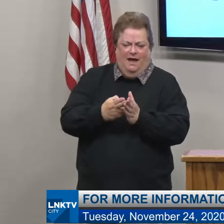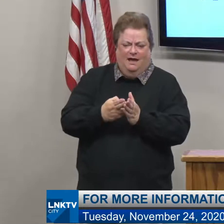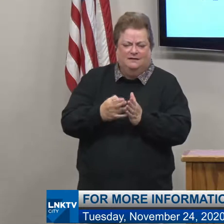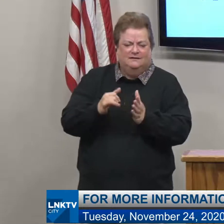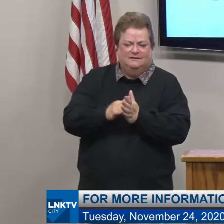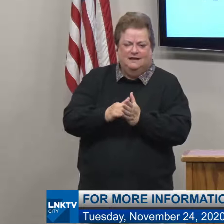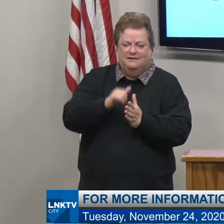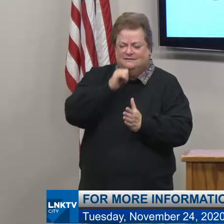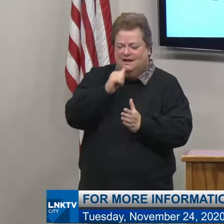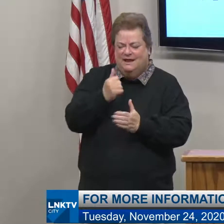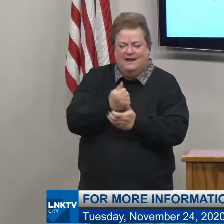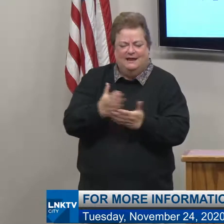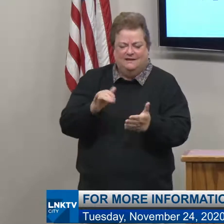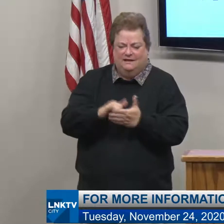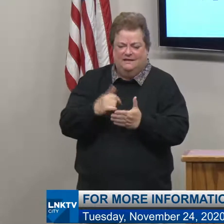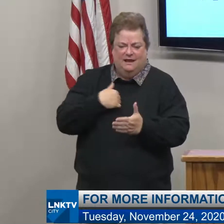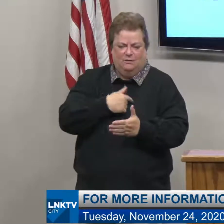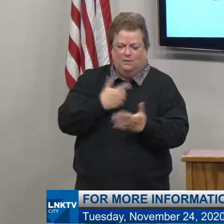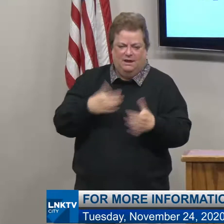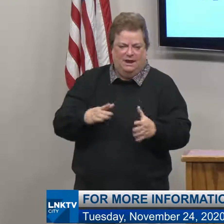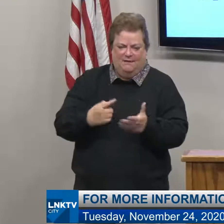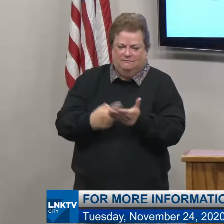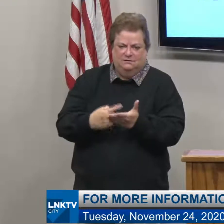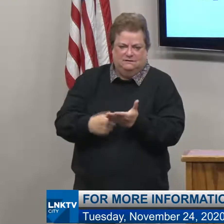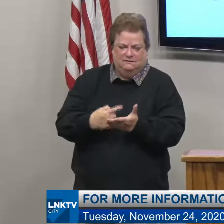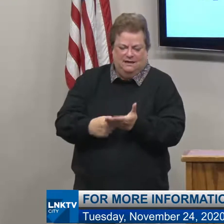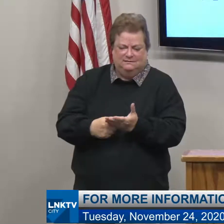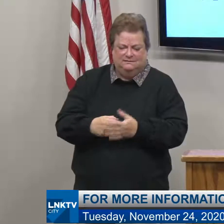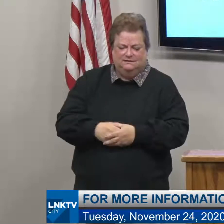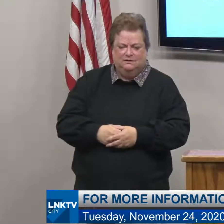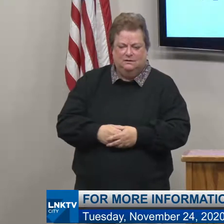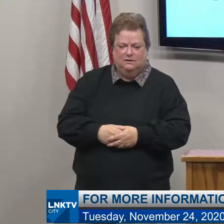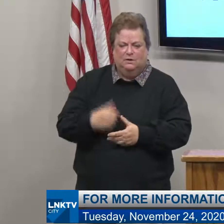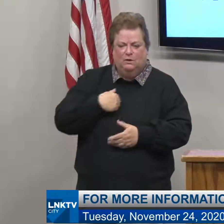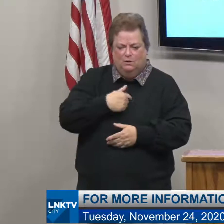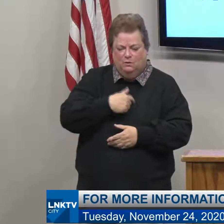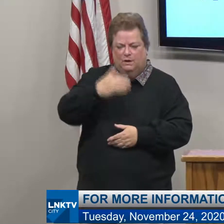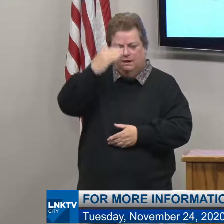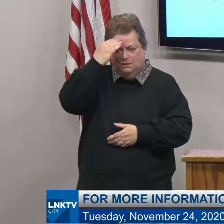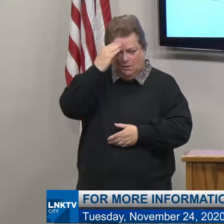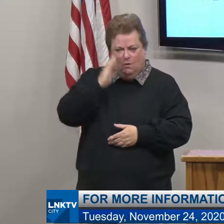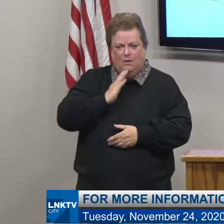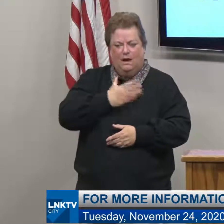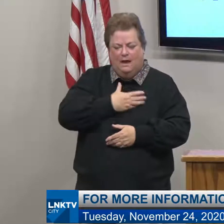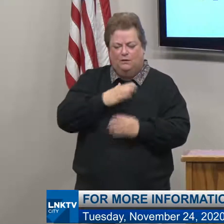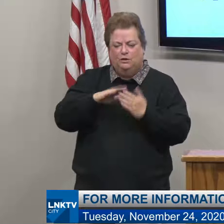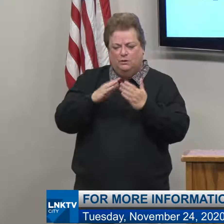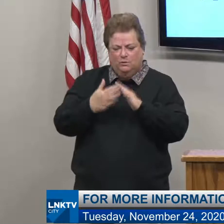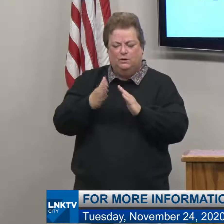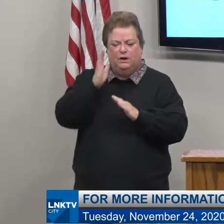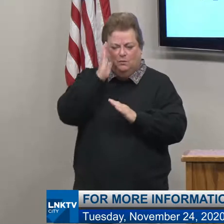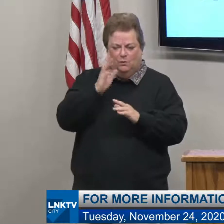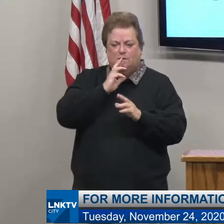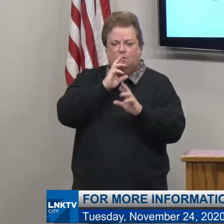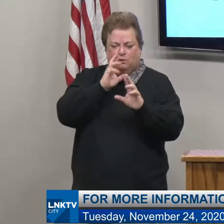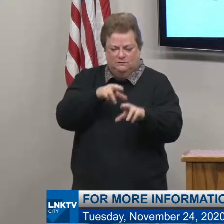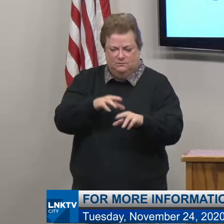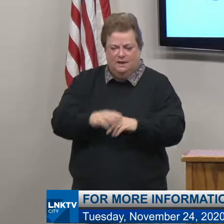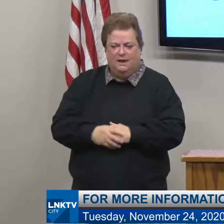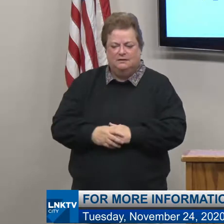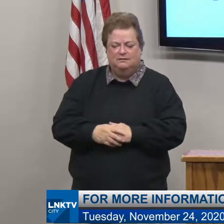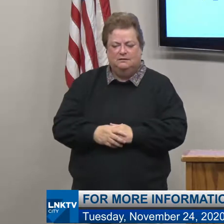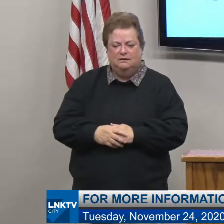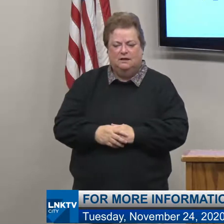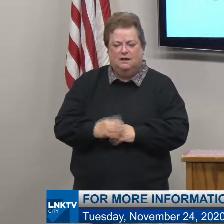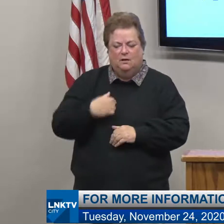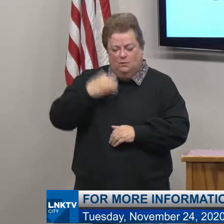anything we've ever discussed. I think, you know, we know our community responds. We know it's been really